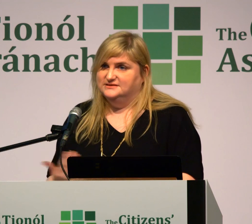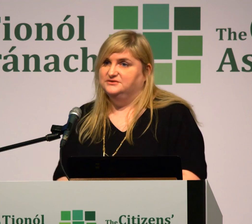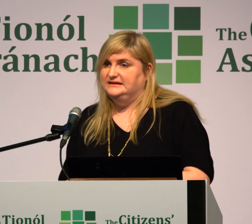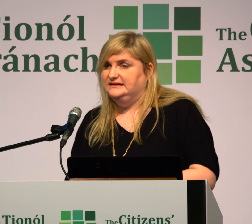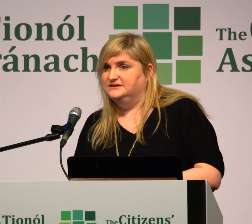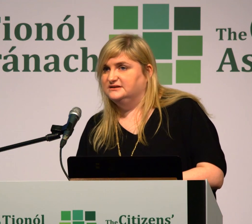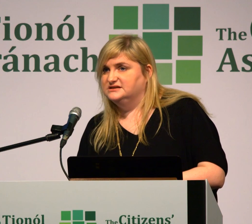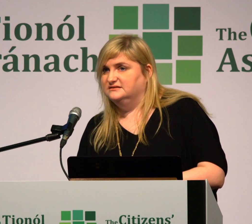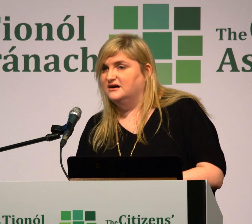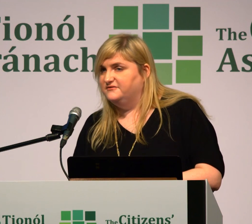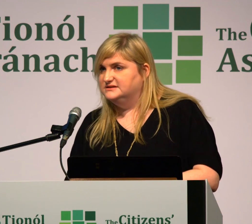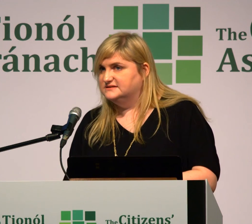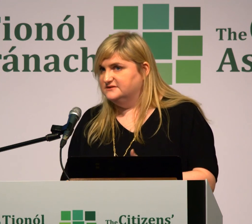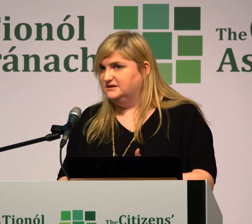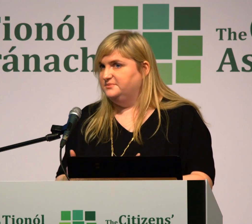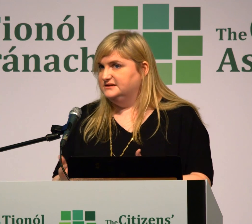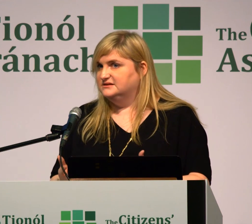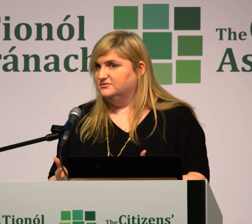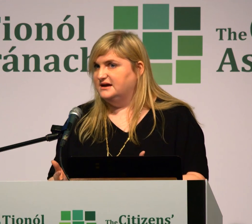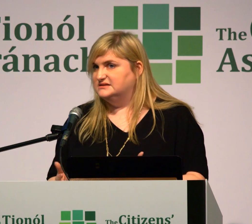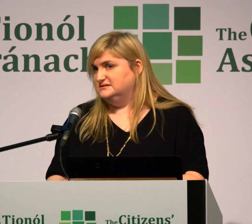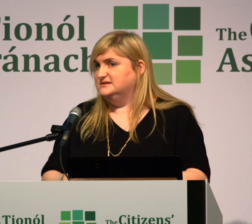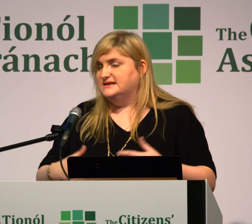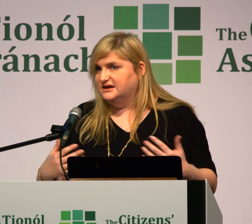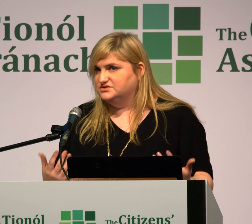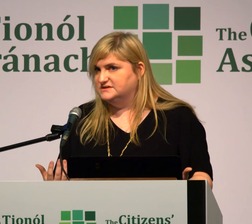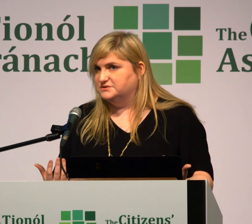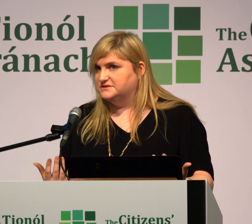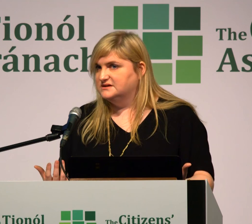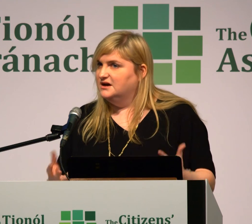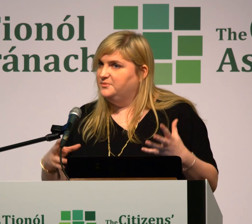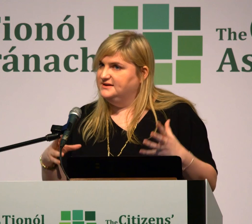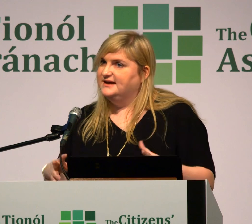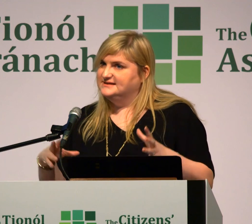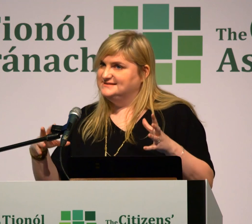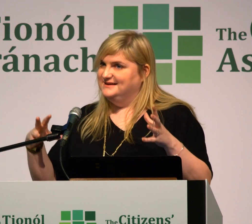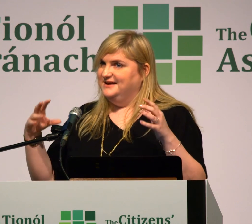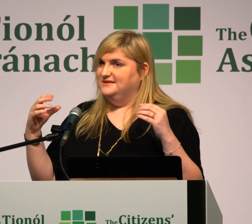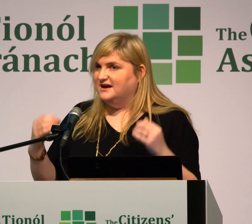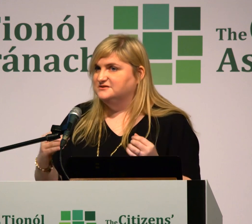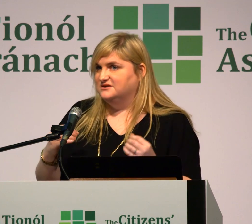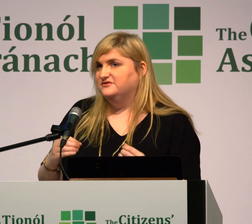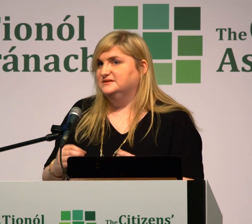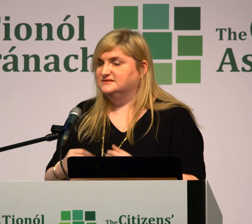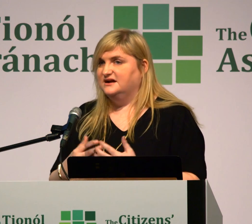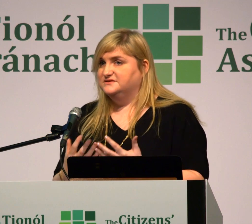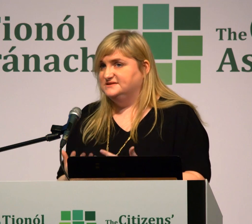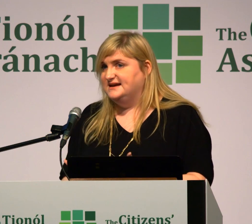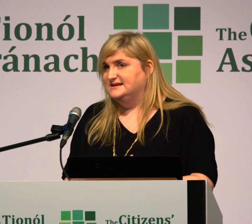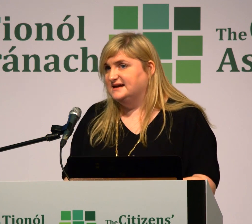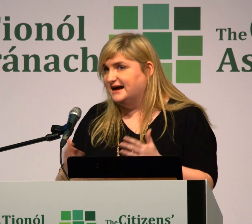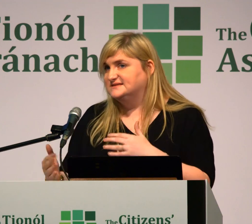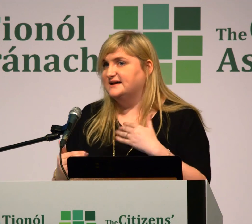such as the International Covenant on Civil and Political Rights, is a secondary source, but yet the Irish government or the